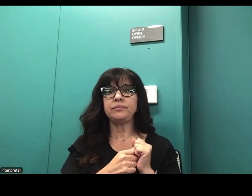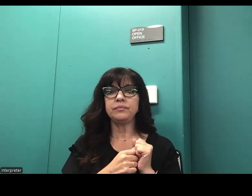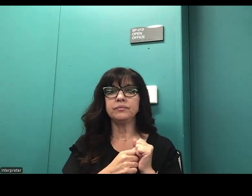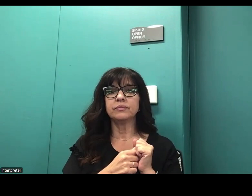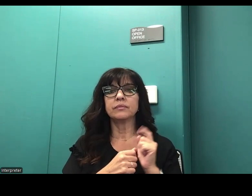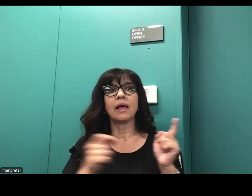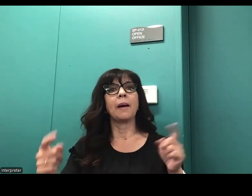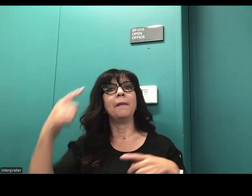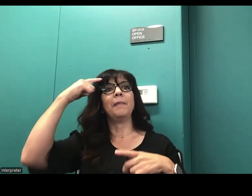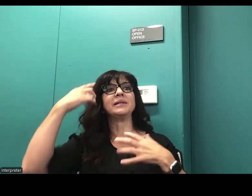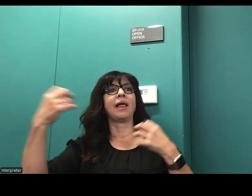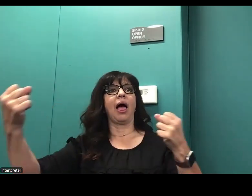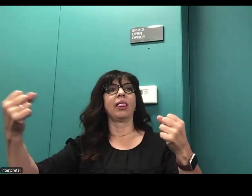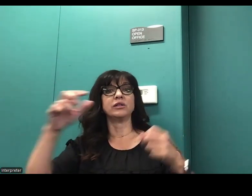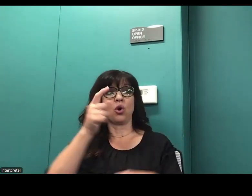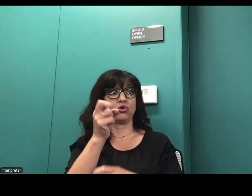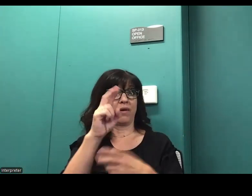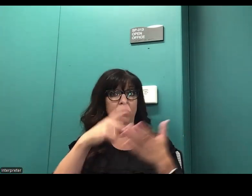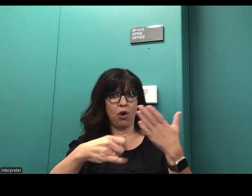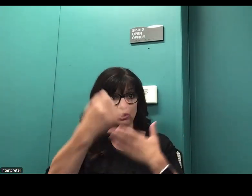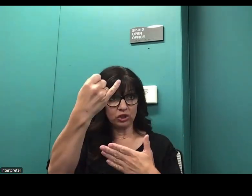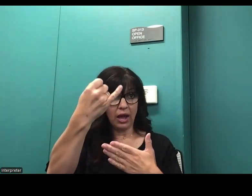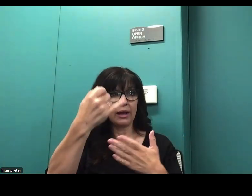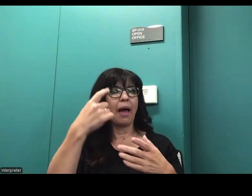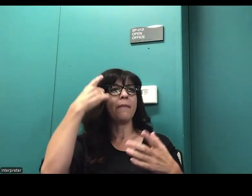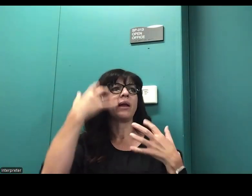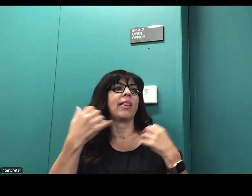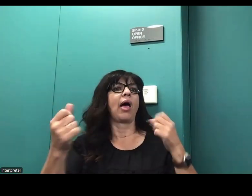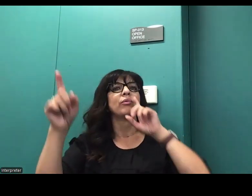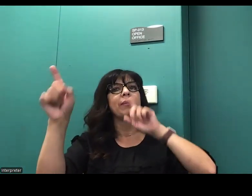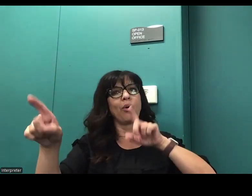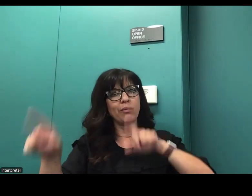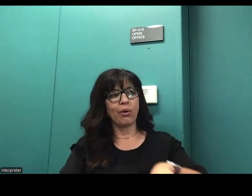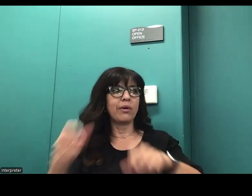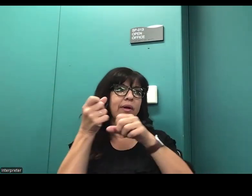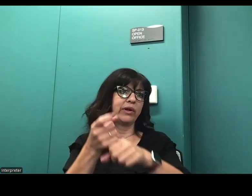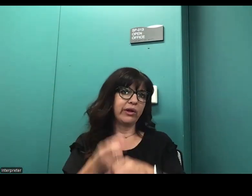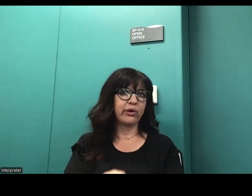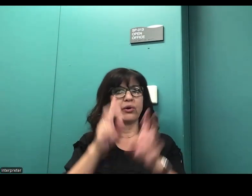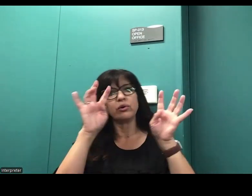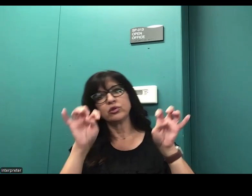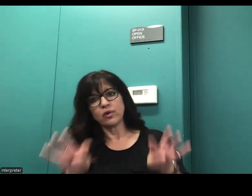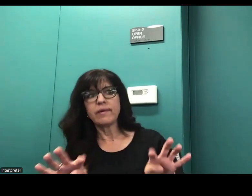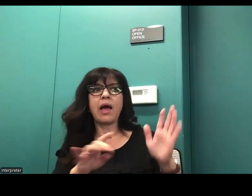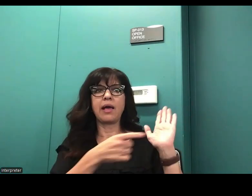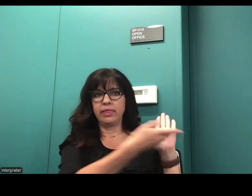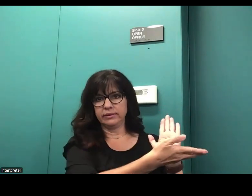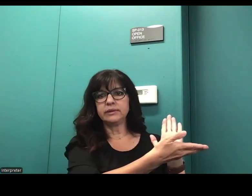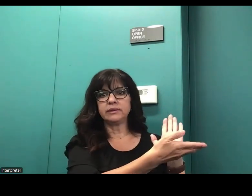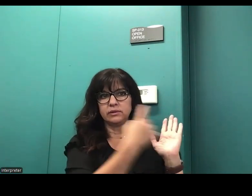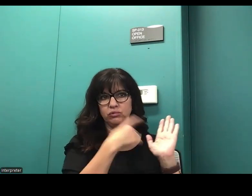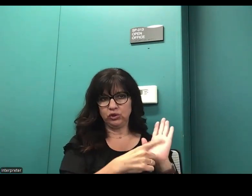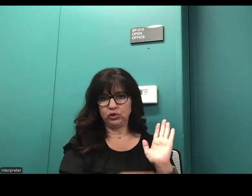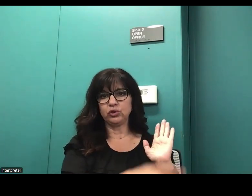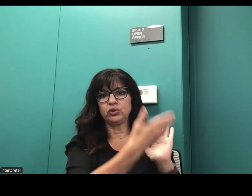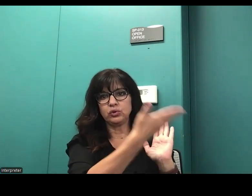this was their mental health. So Trevor Project does a mental health report every year, survey. And so this is what they found with the